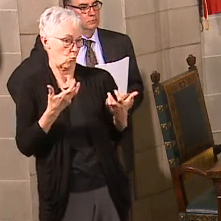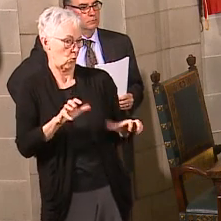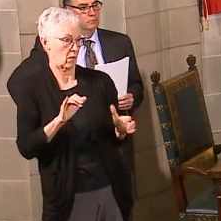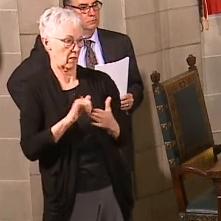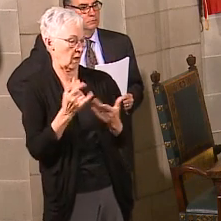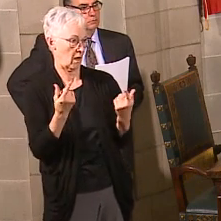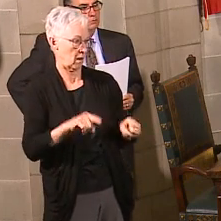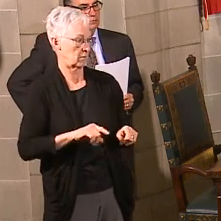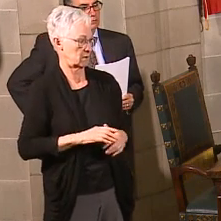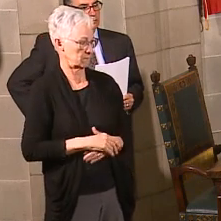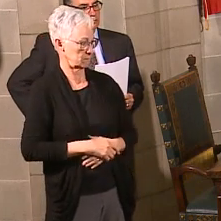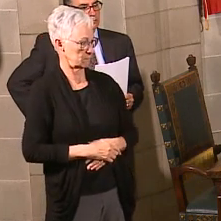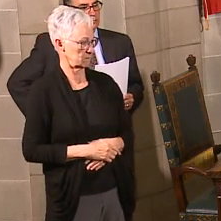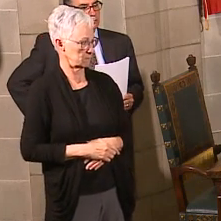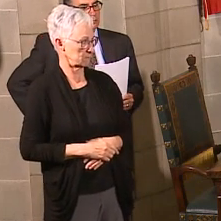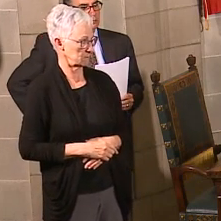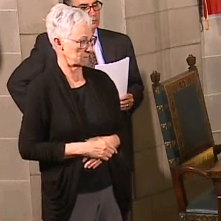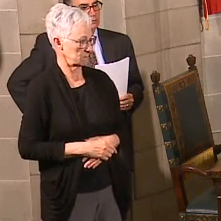Okay.